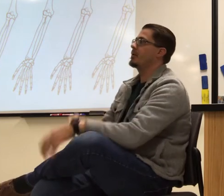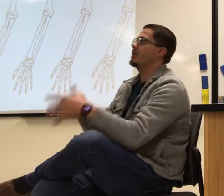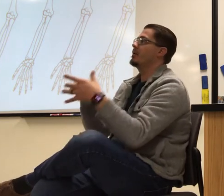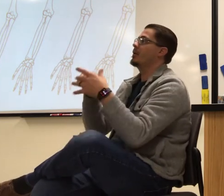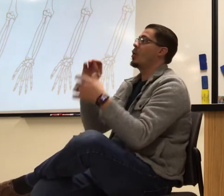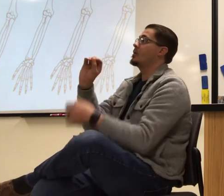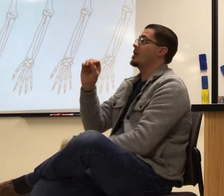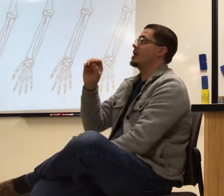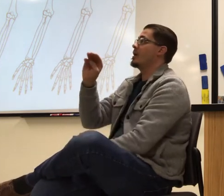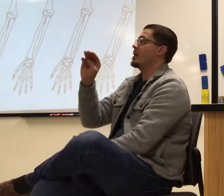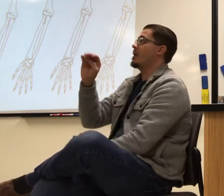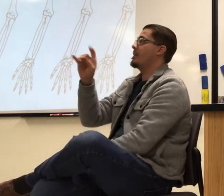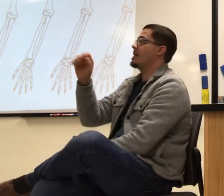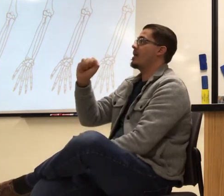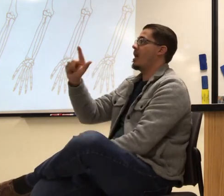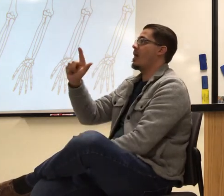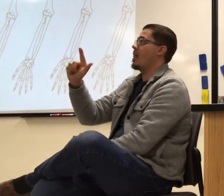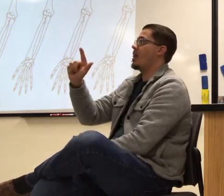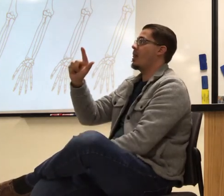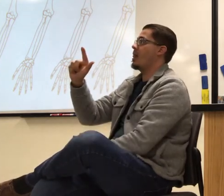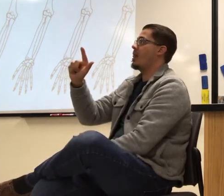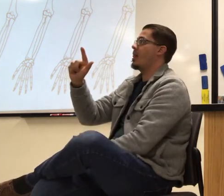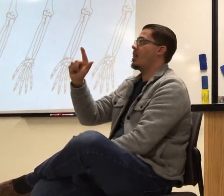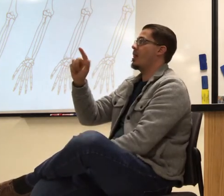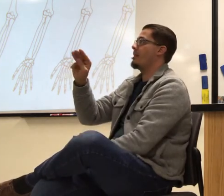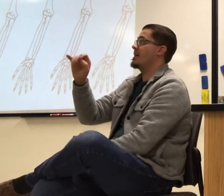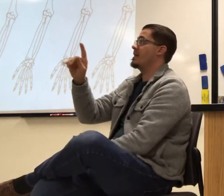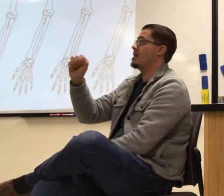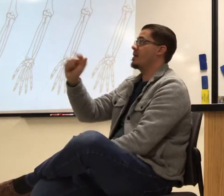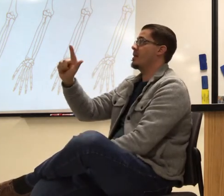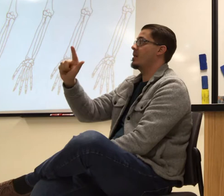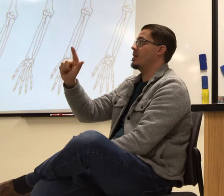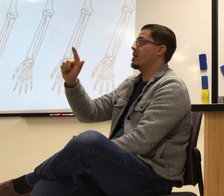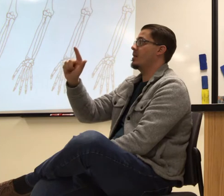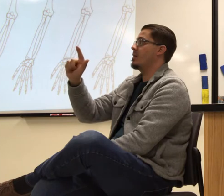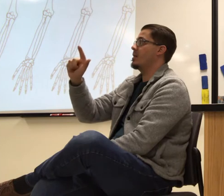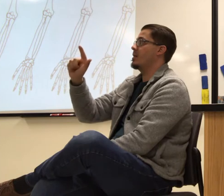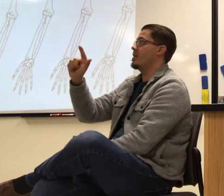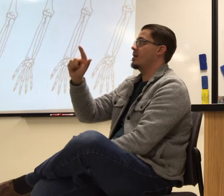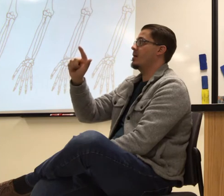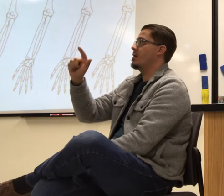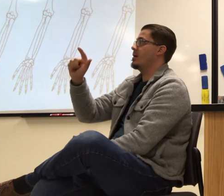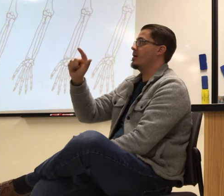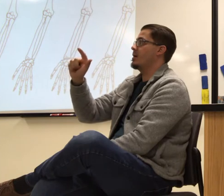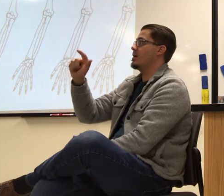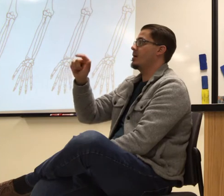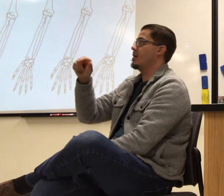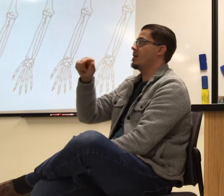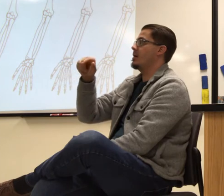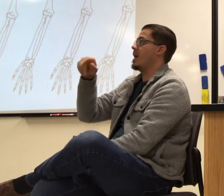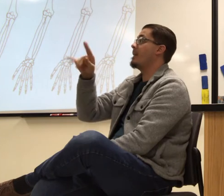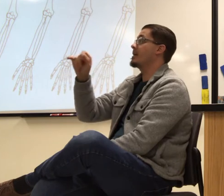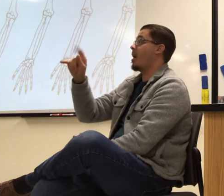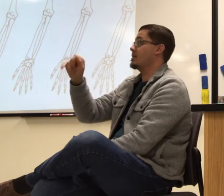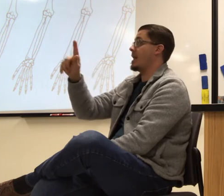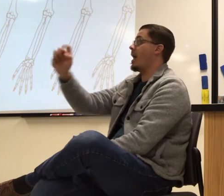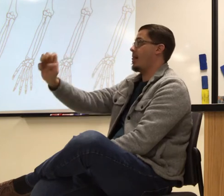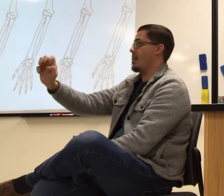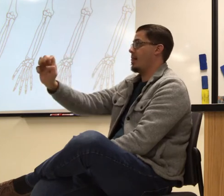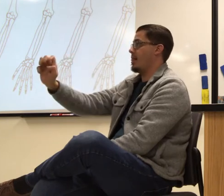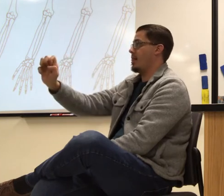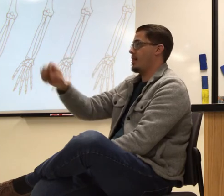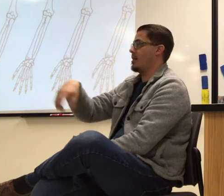Yeah, I always go like this to help me remember. Oh, that's the medial epicondyle. Because I can't do it like that. I can't do it on the other one. I gotta do it like this.